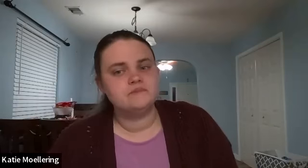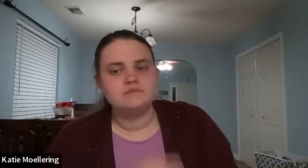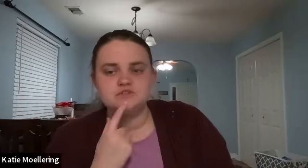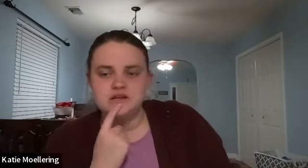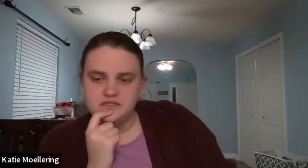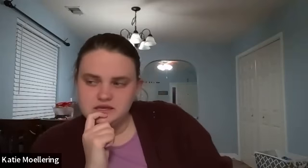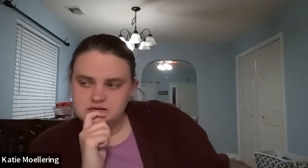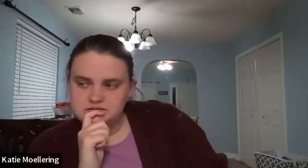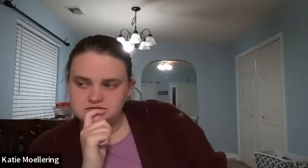I'm trying to think.